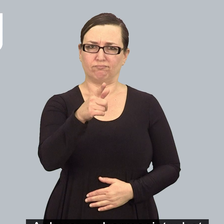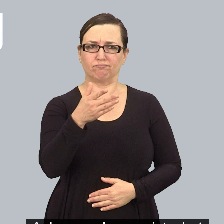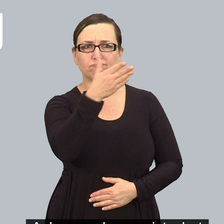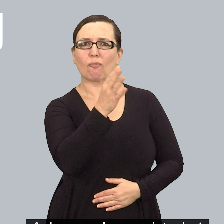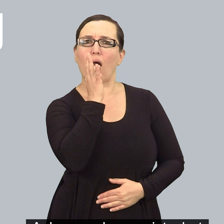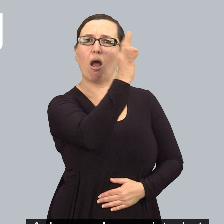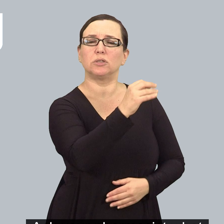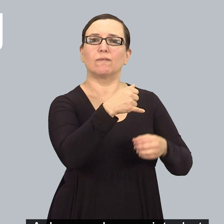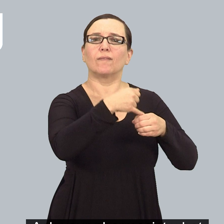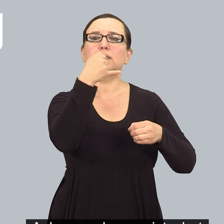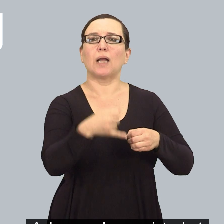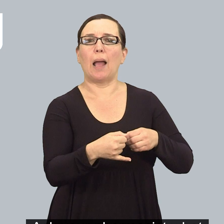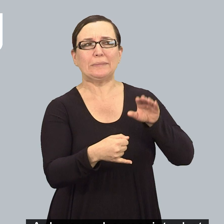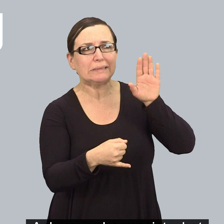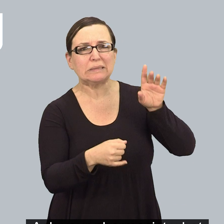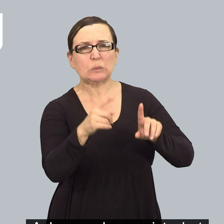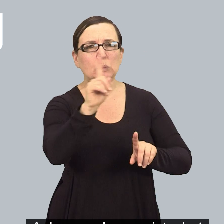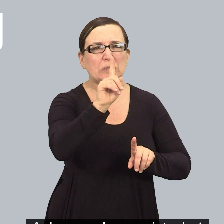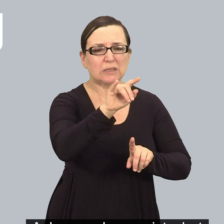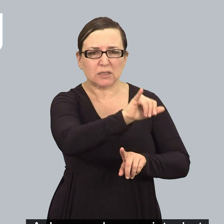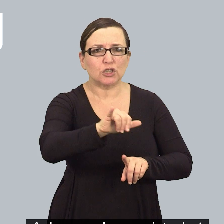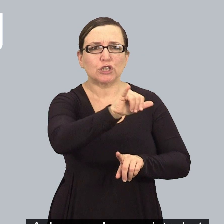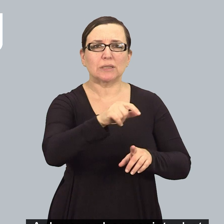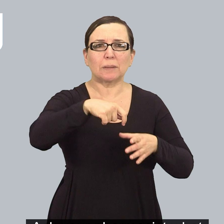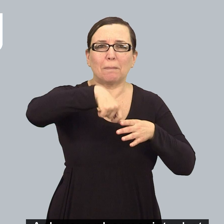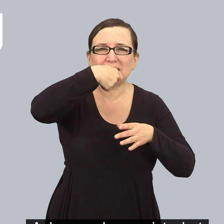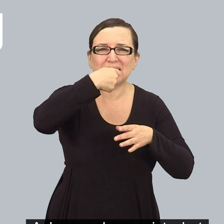Ask your pharmacist what medicines should be in your cabinet.